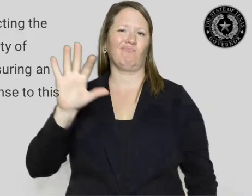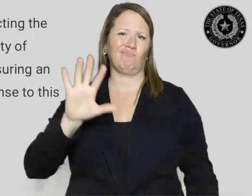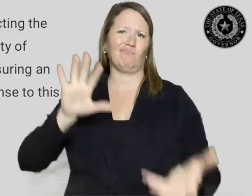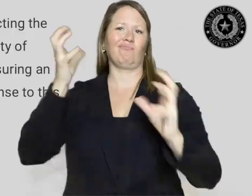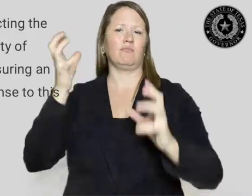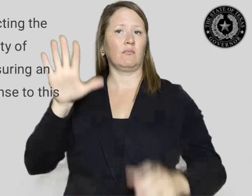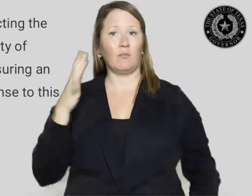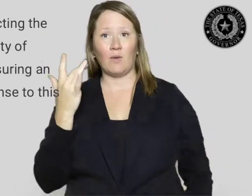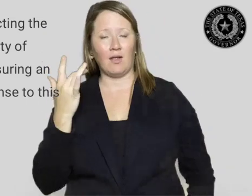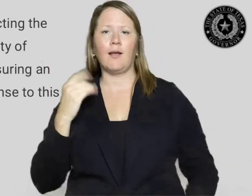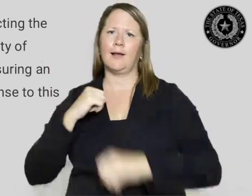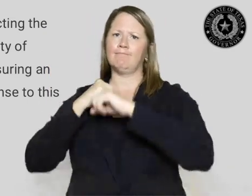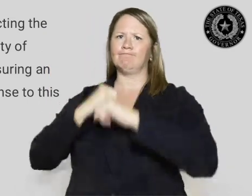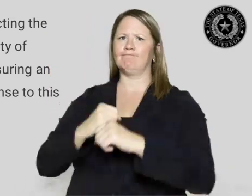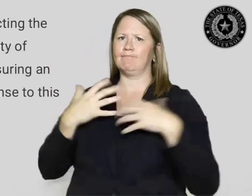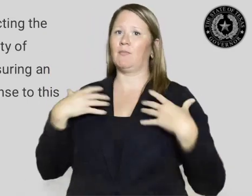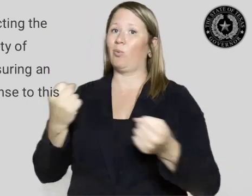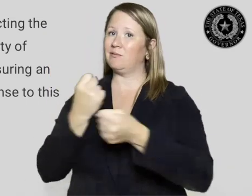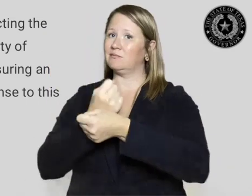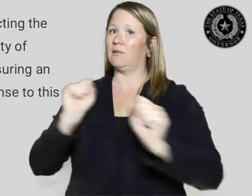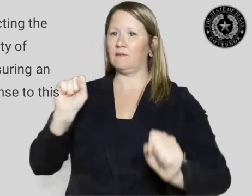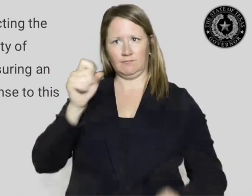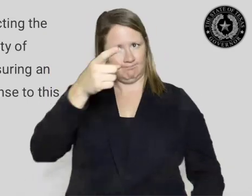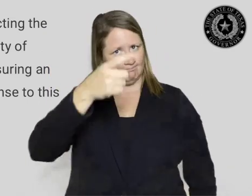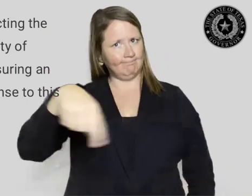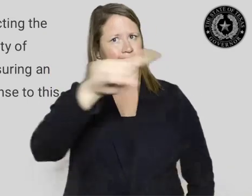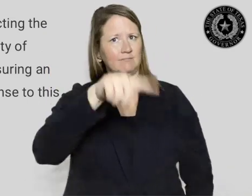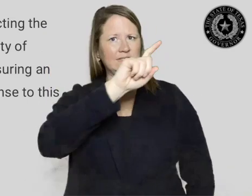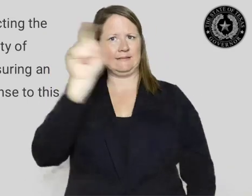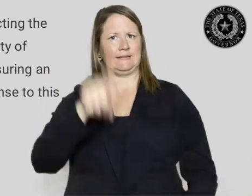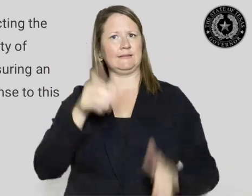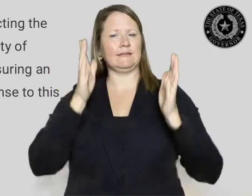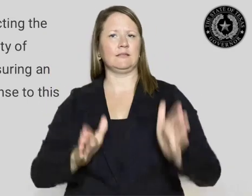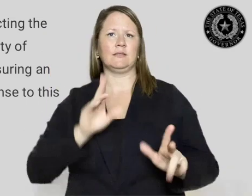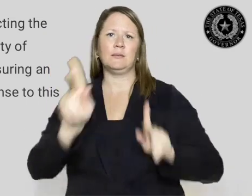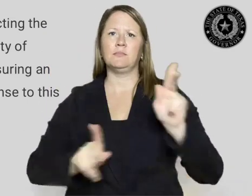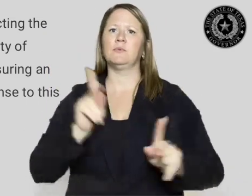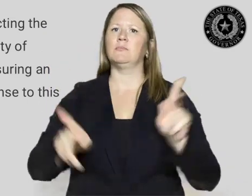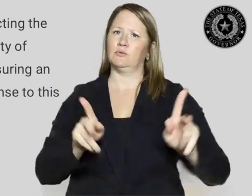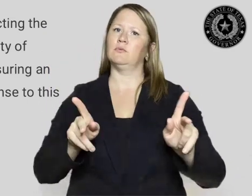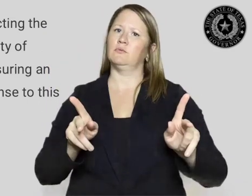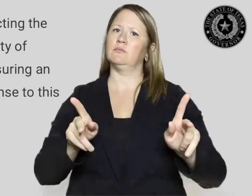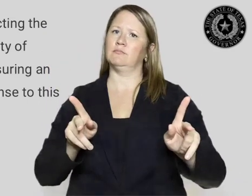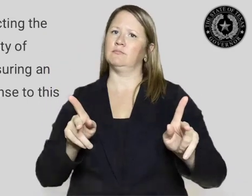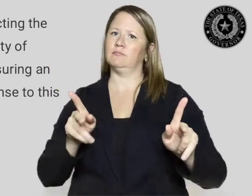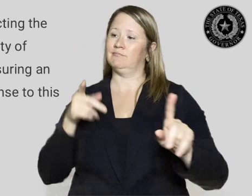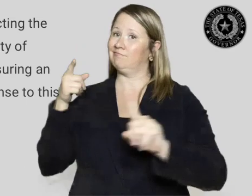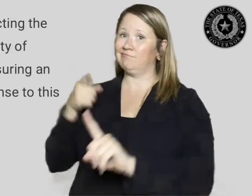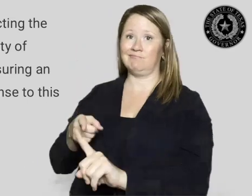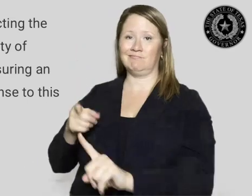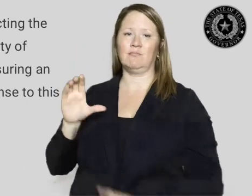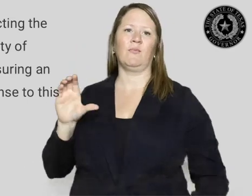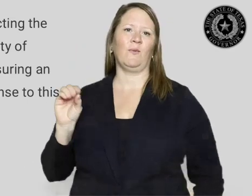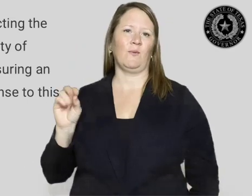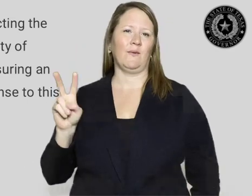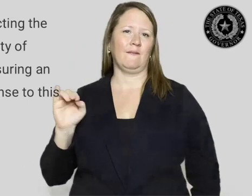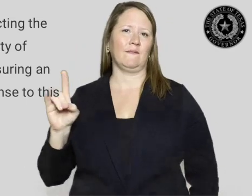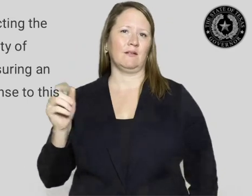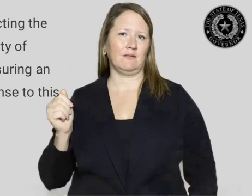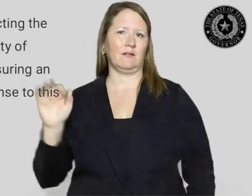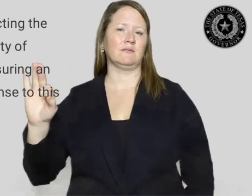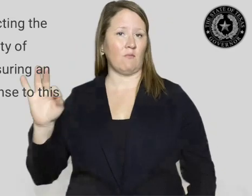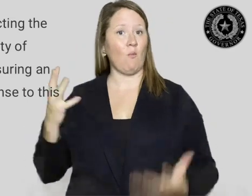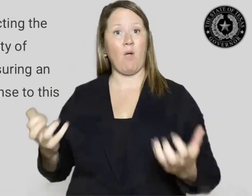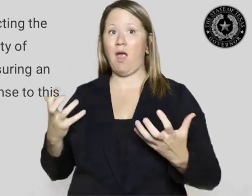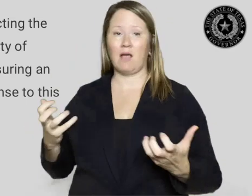the health and safety of Texans and ensuring an effective response to this disaster, and